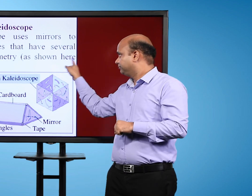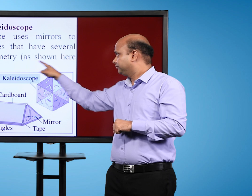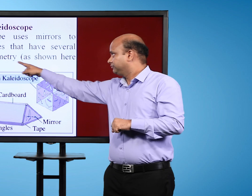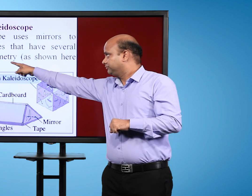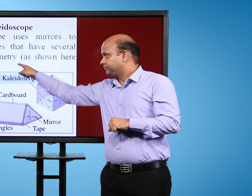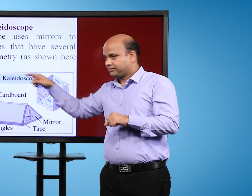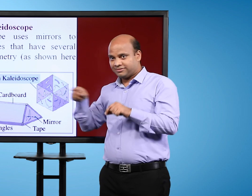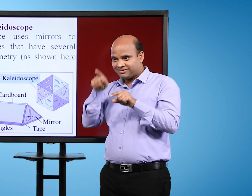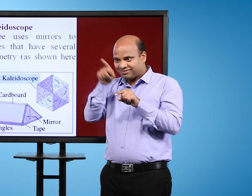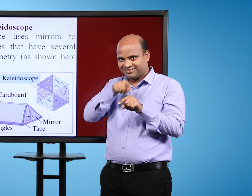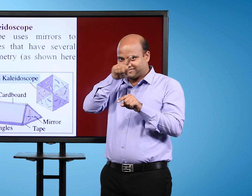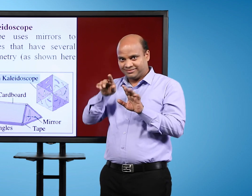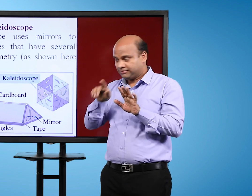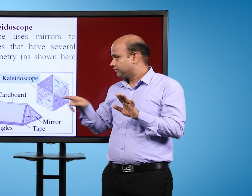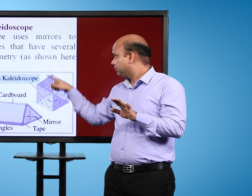As given here, for example.